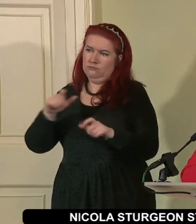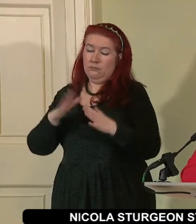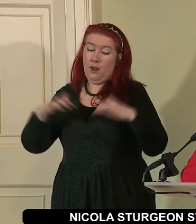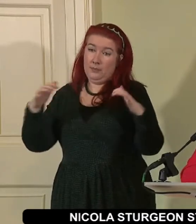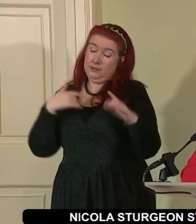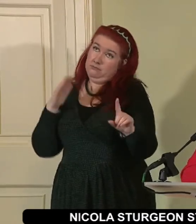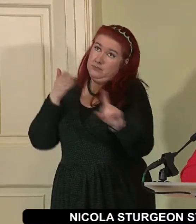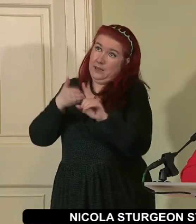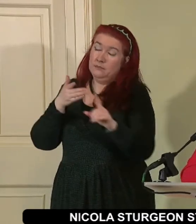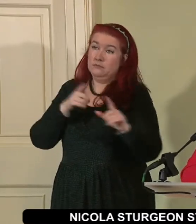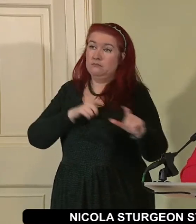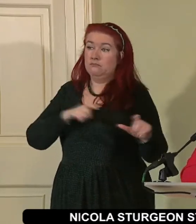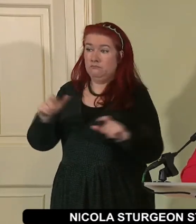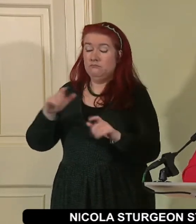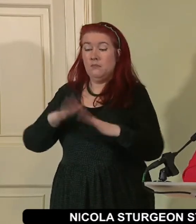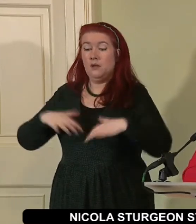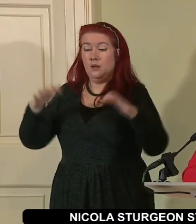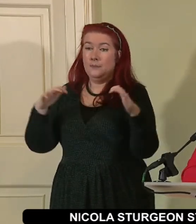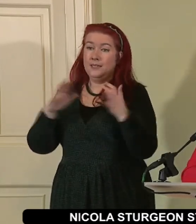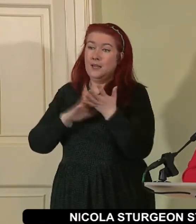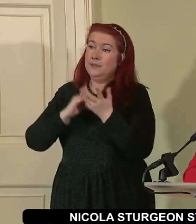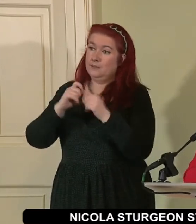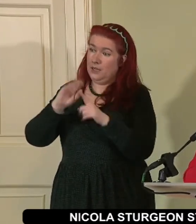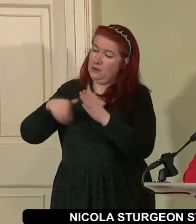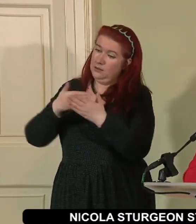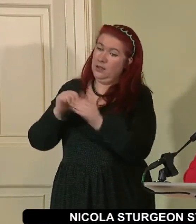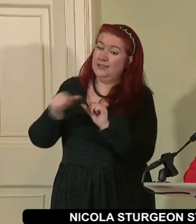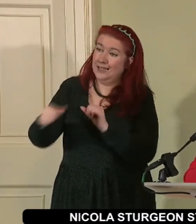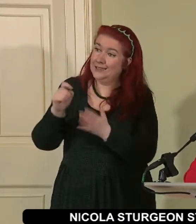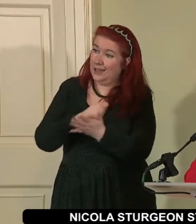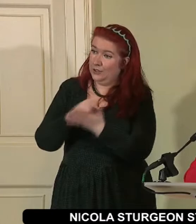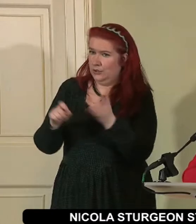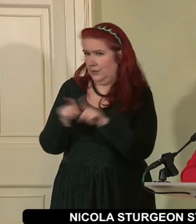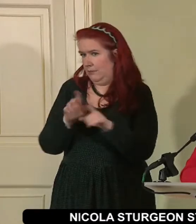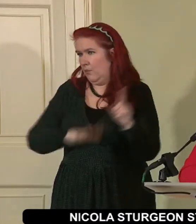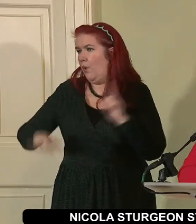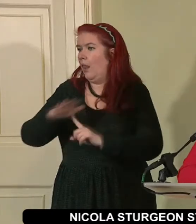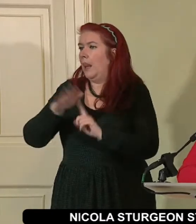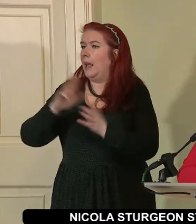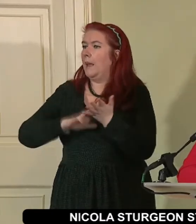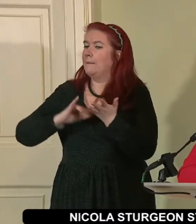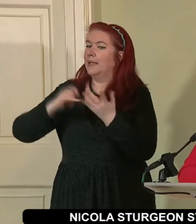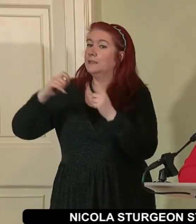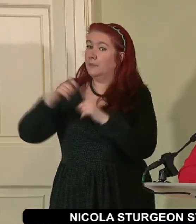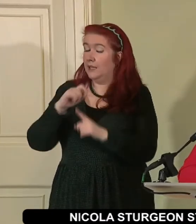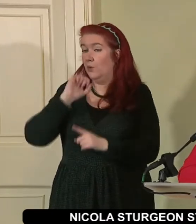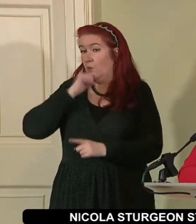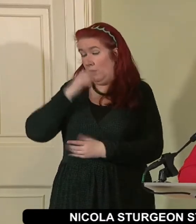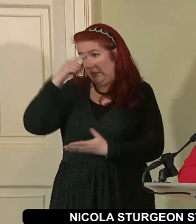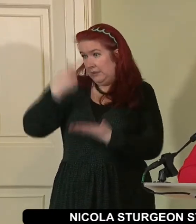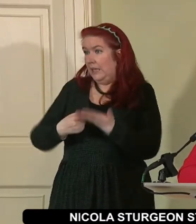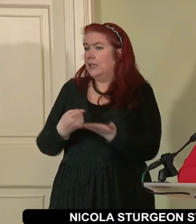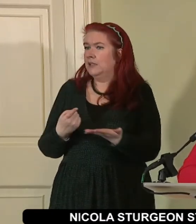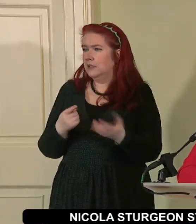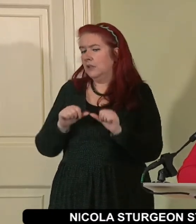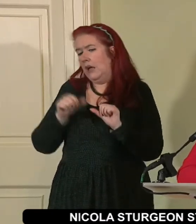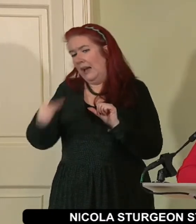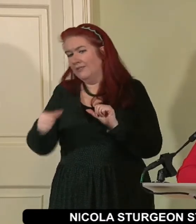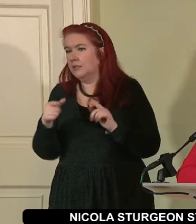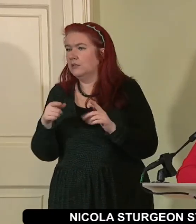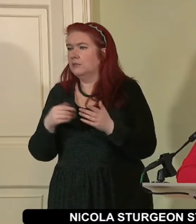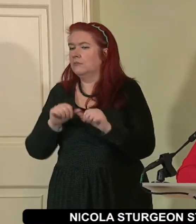Intend to stay in Parliament till certainly the next election, and, you know, like all MSPs, take a decision about beyond